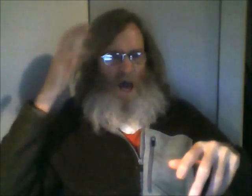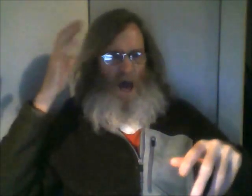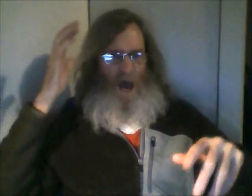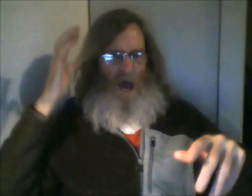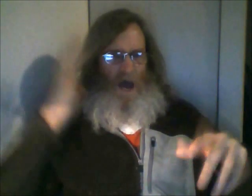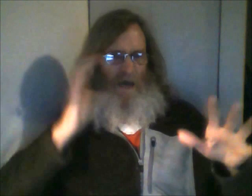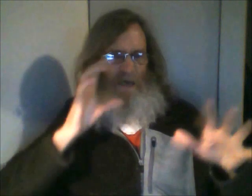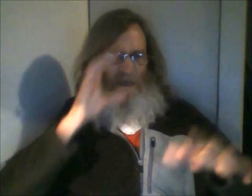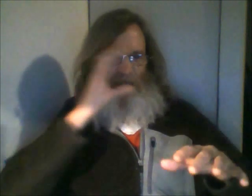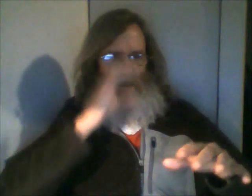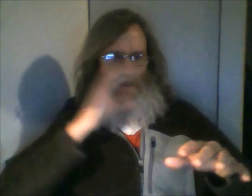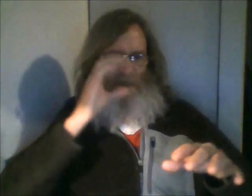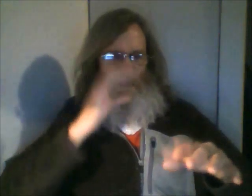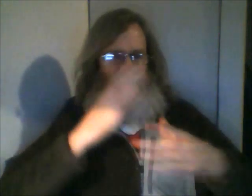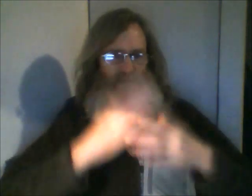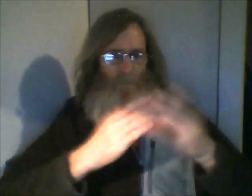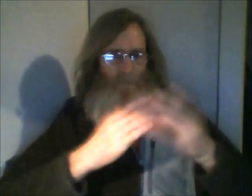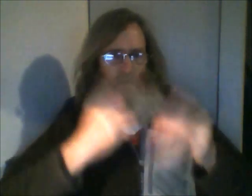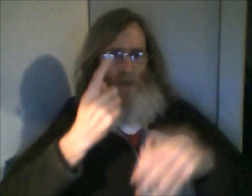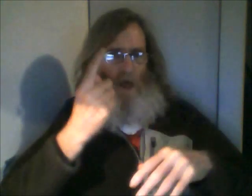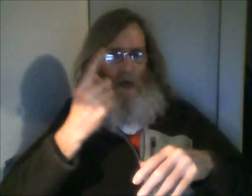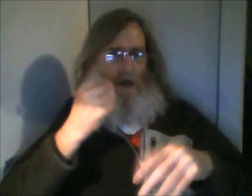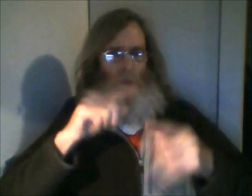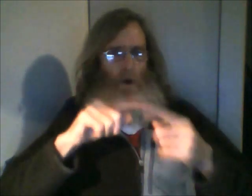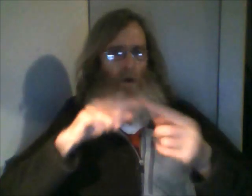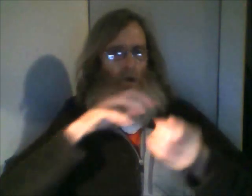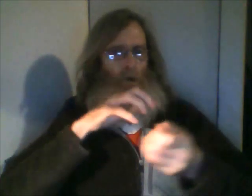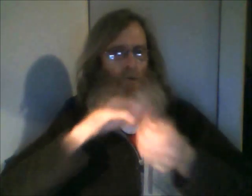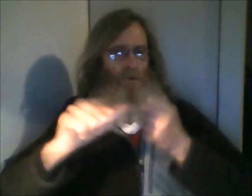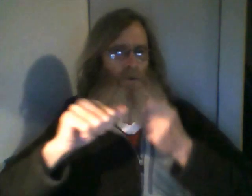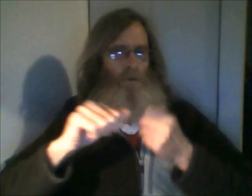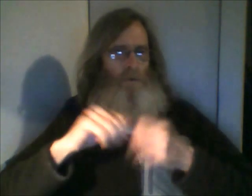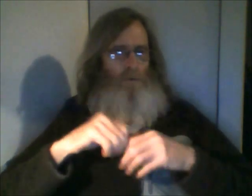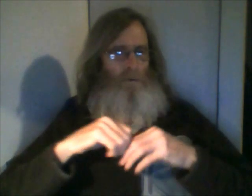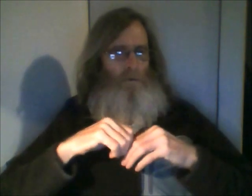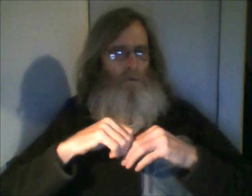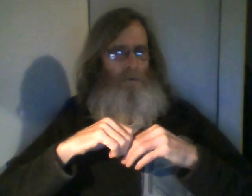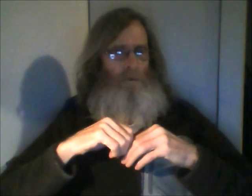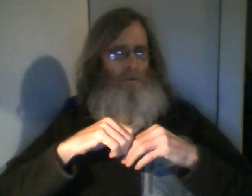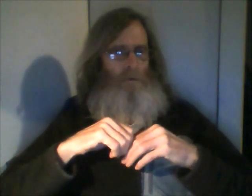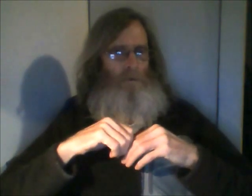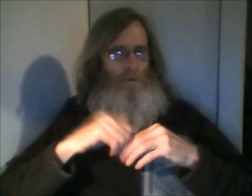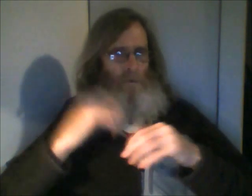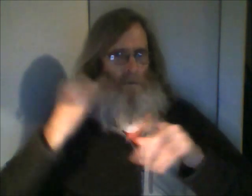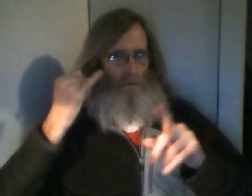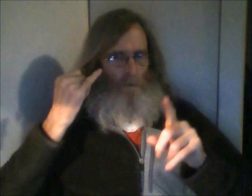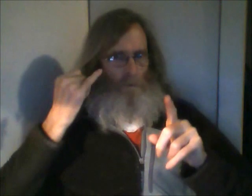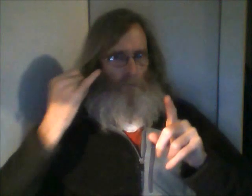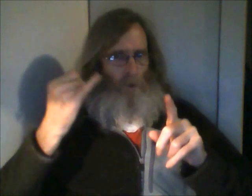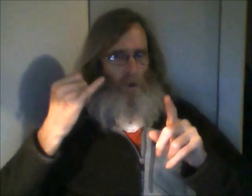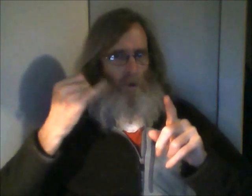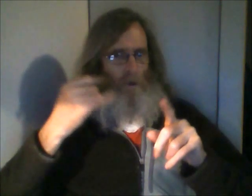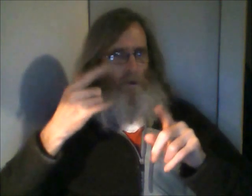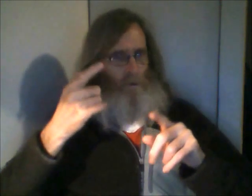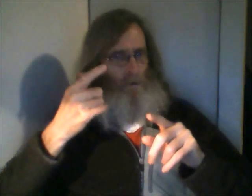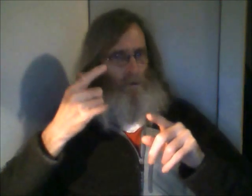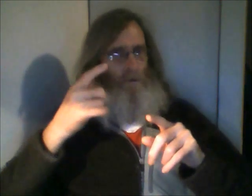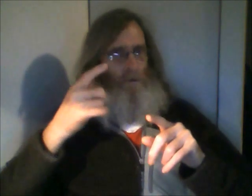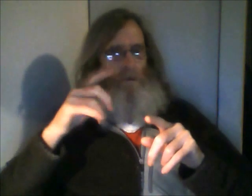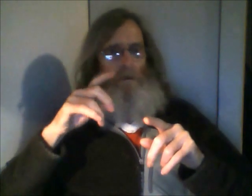believes that insurance isn't about things. Insurance is about people. People like Tim. I had a fire in my kitchen. I spoke to